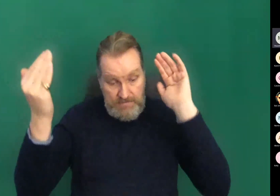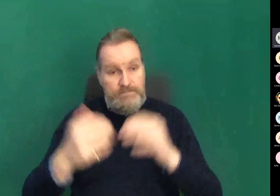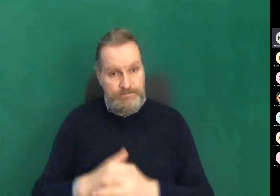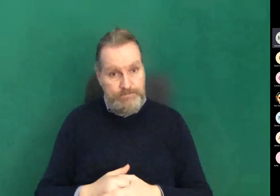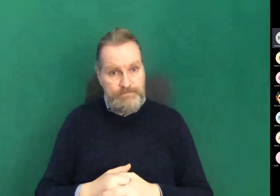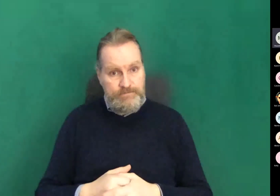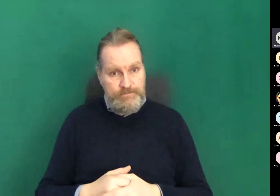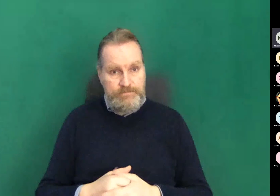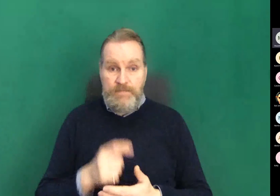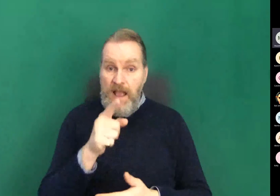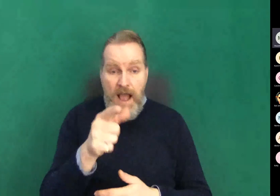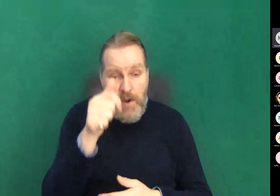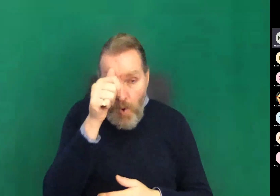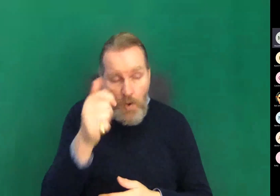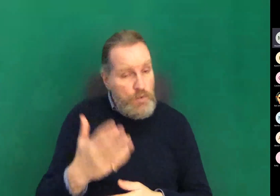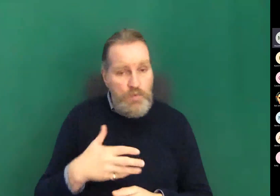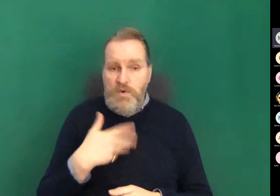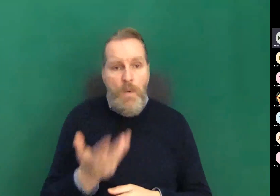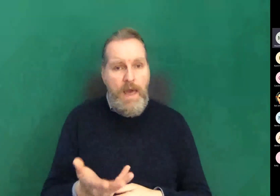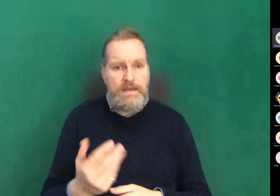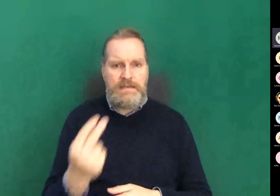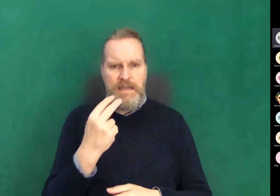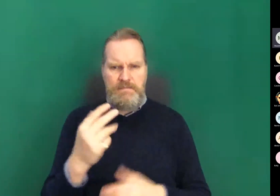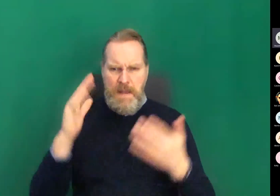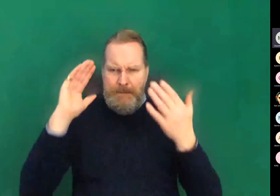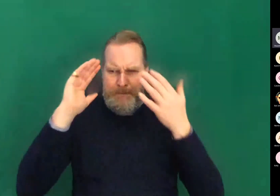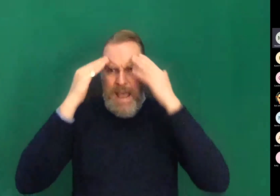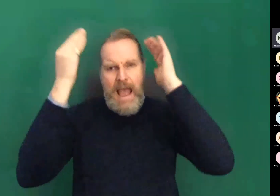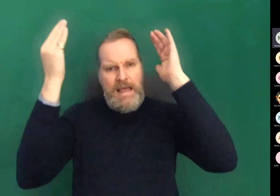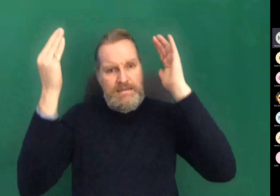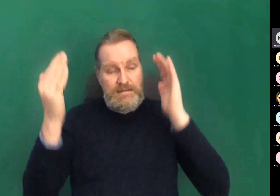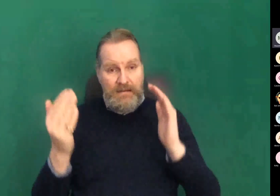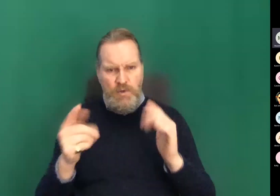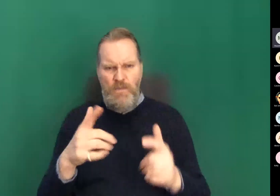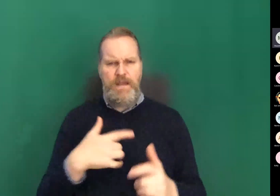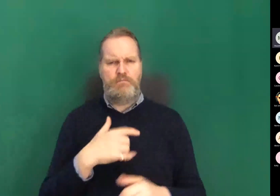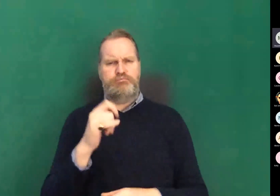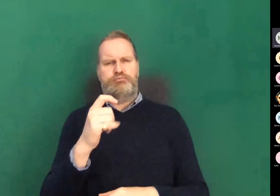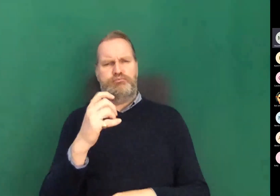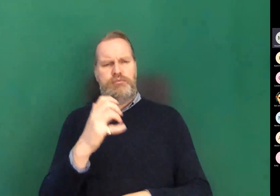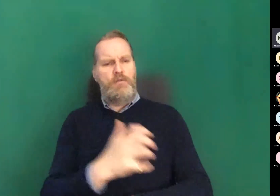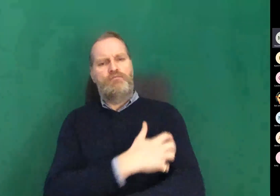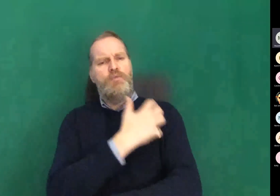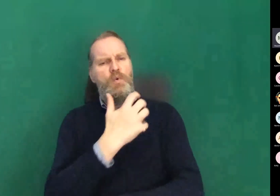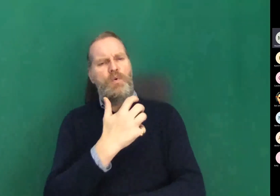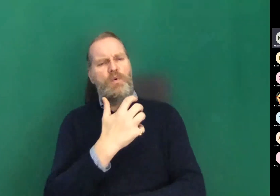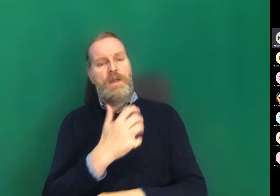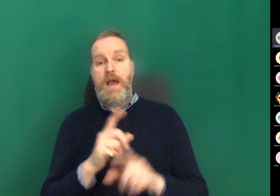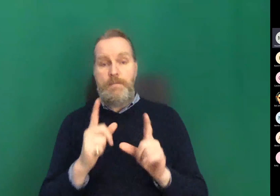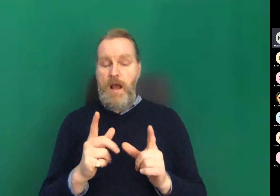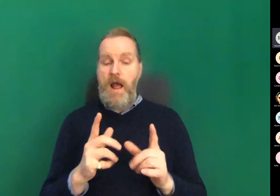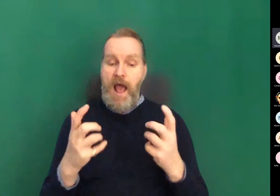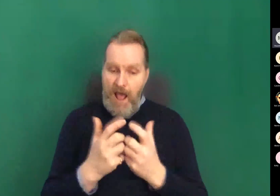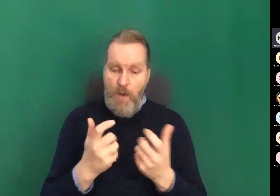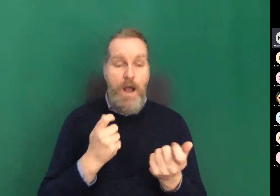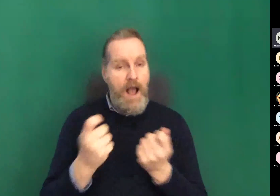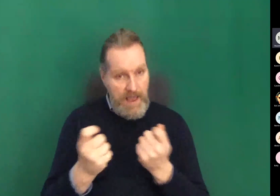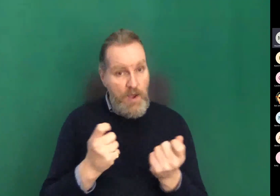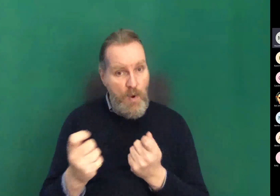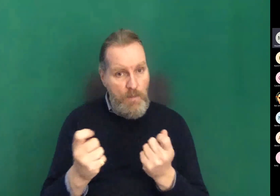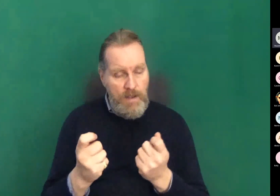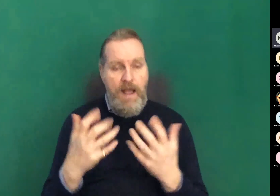of you won't like that language, some of you may feel offended by it, but it is one of the ways I cope with a myriad of